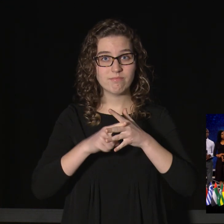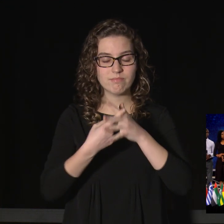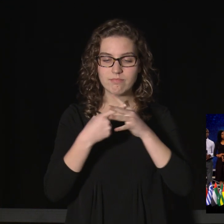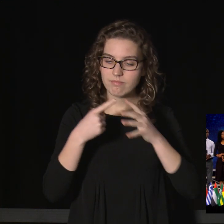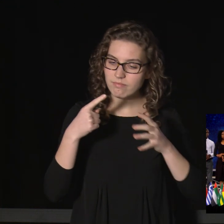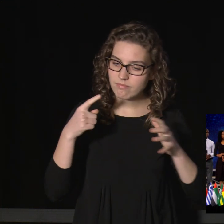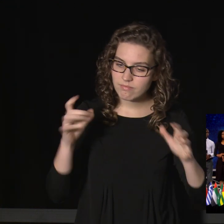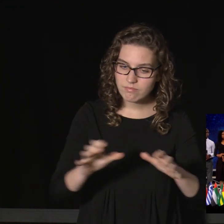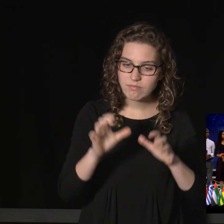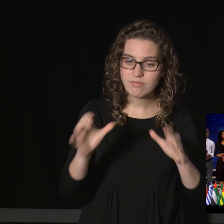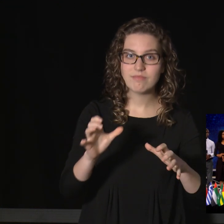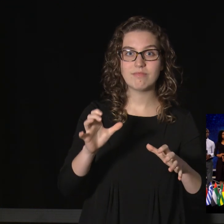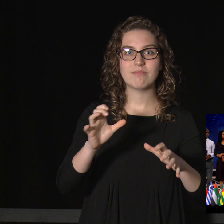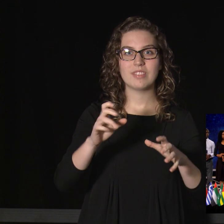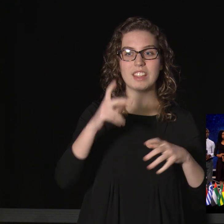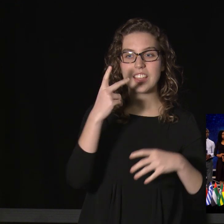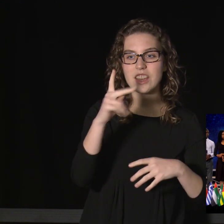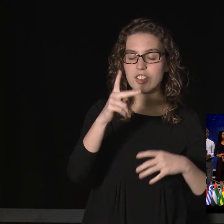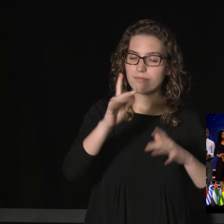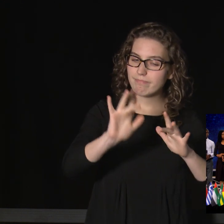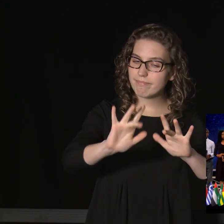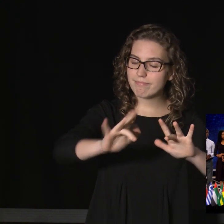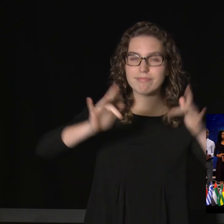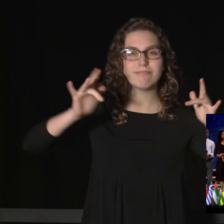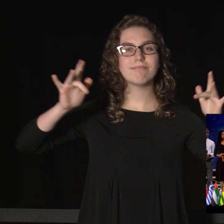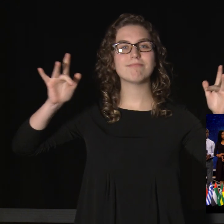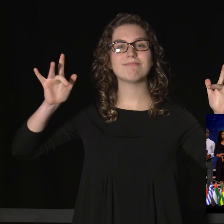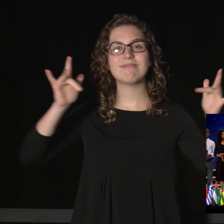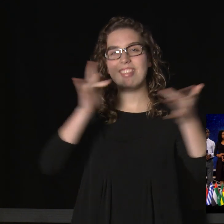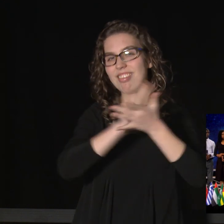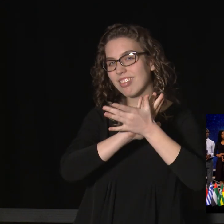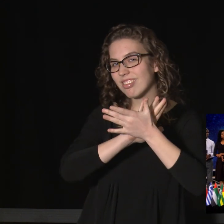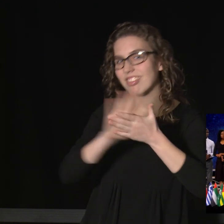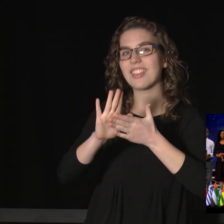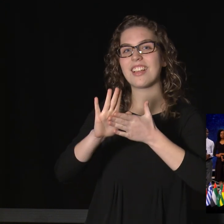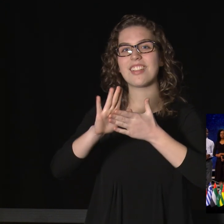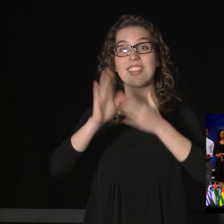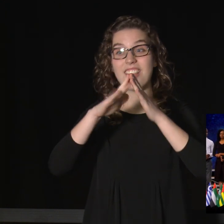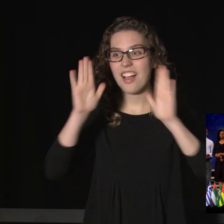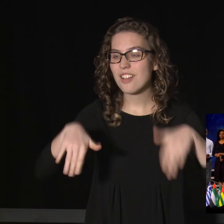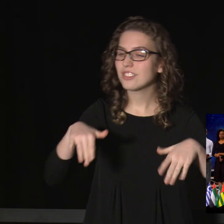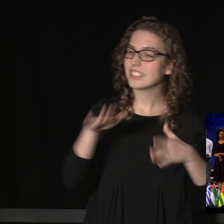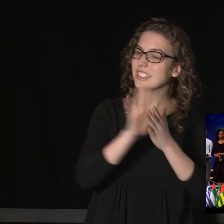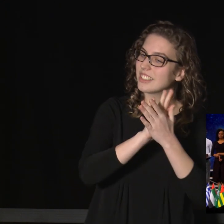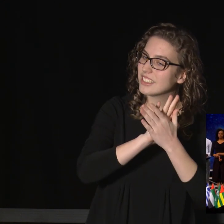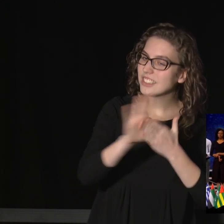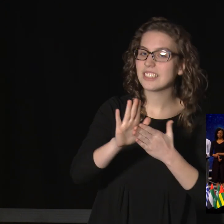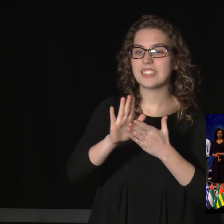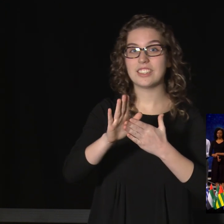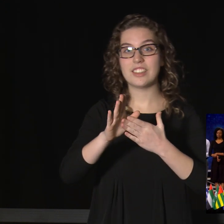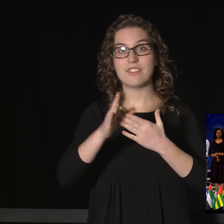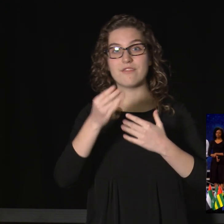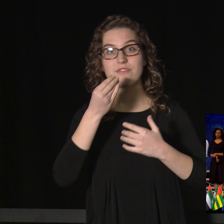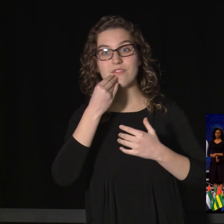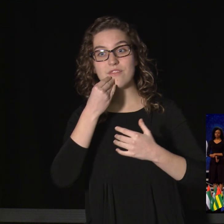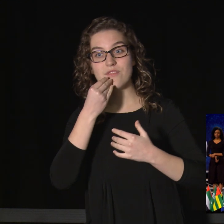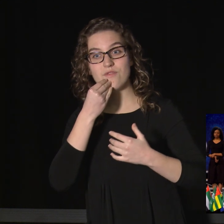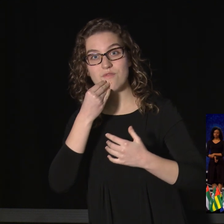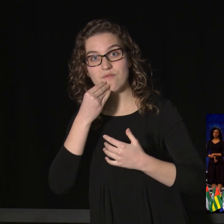The kitchen is sparkling clean, and the house is clean, and the groceries are seated